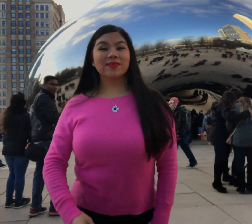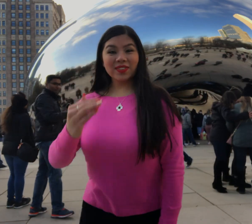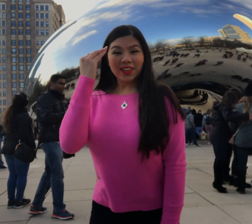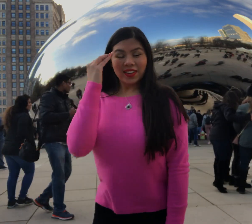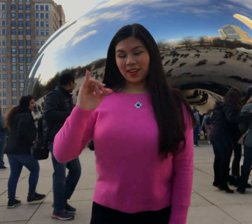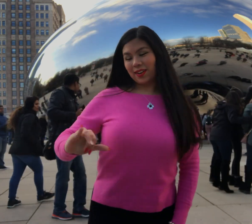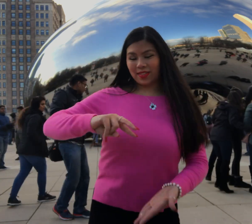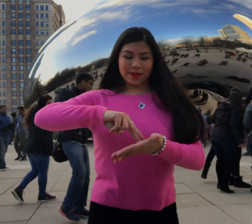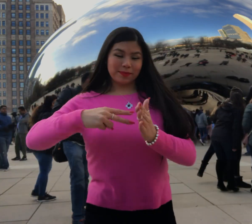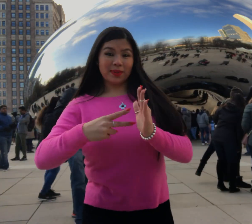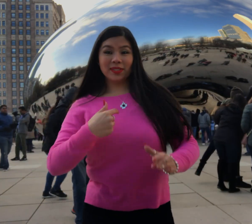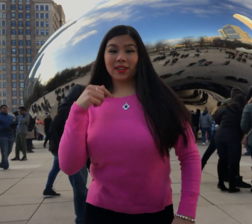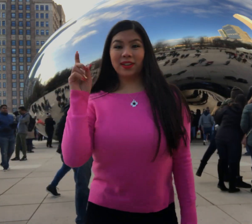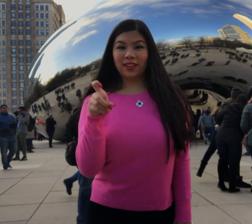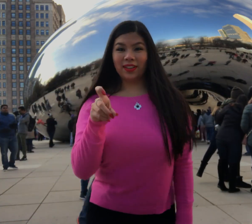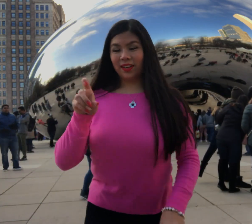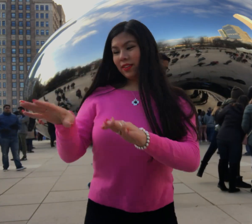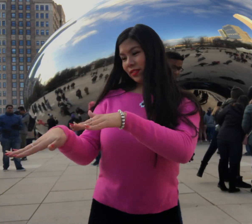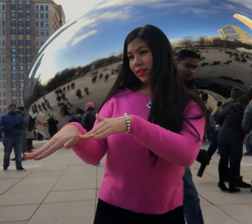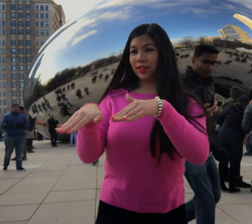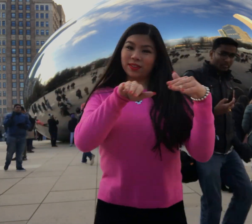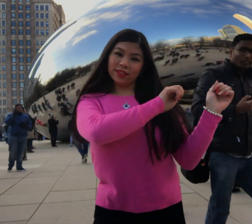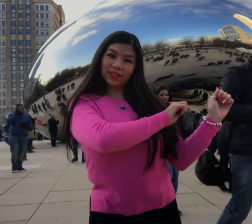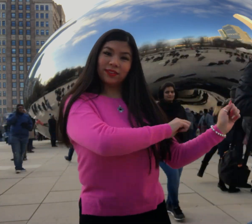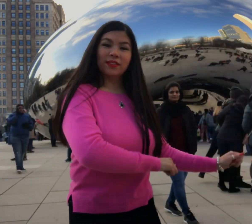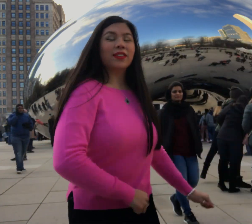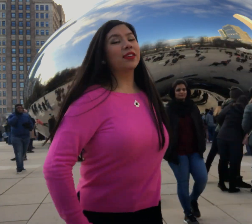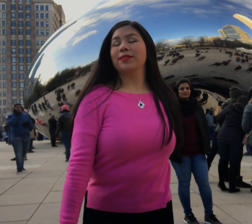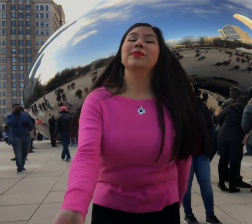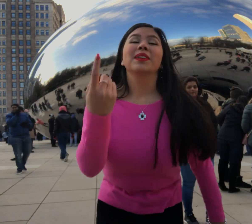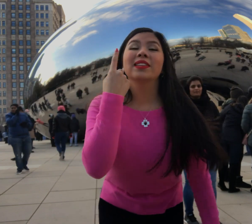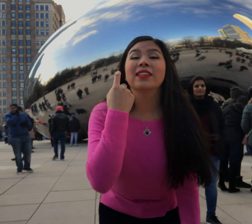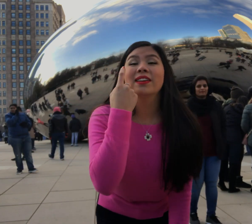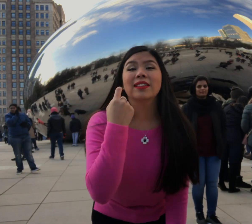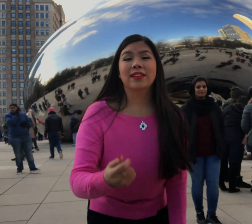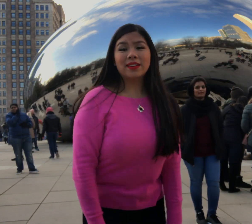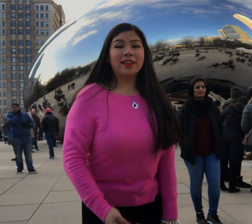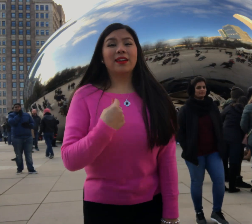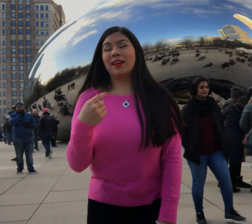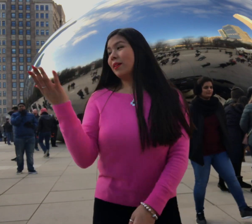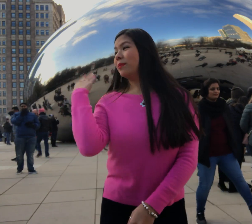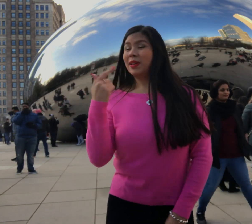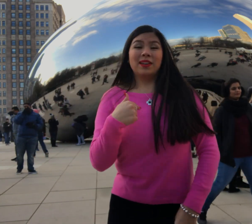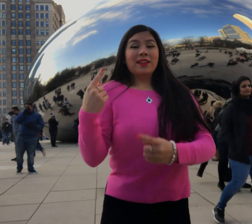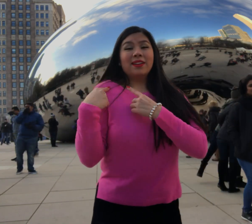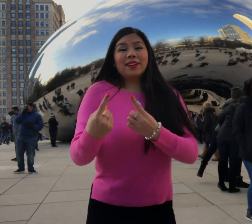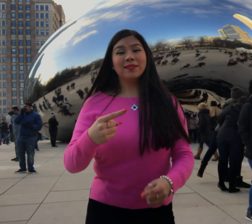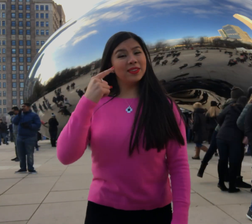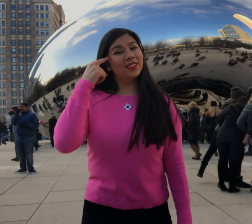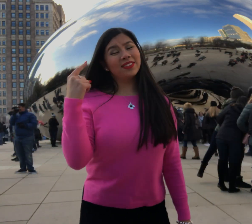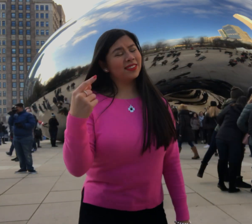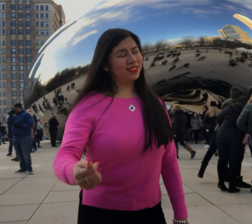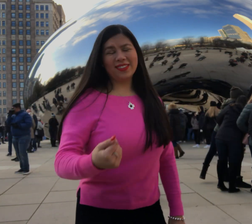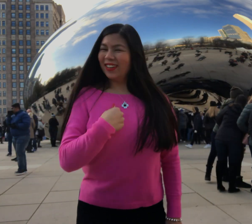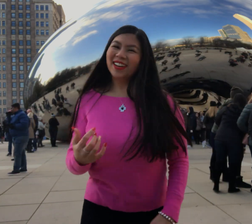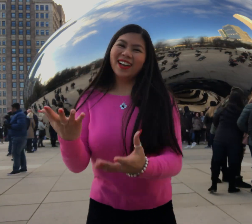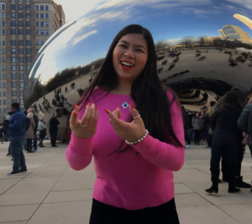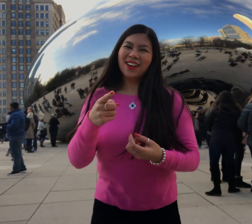No, that means I'll have to leave Lately, I've been, I've been thinking, I